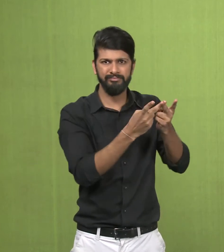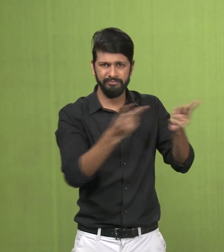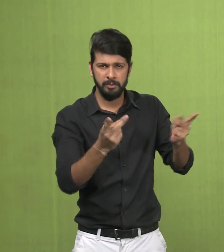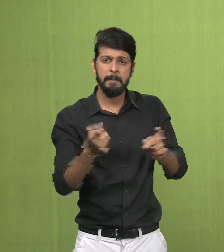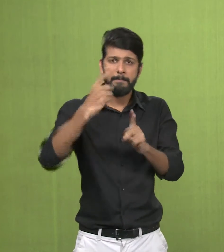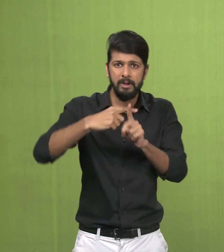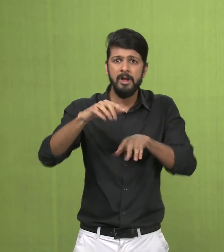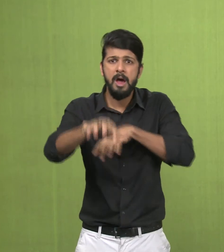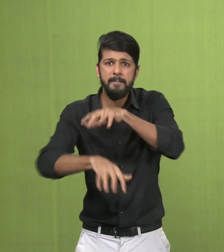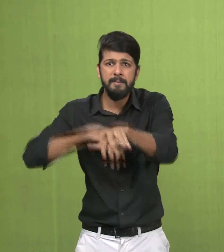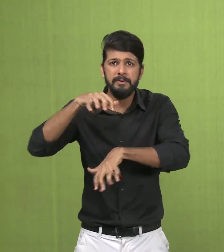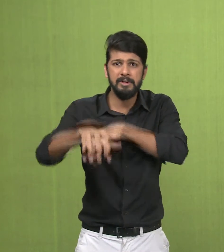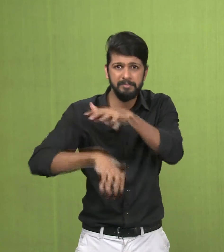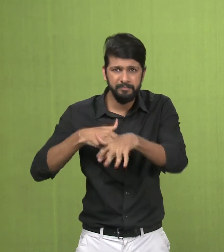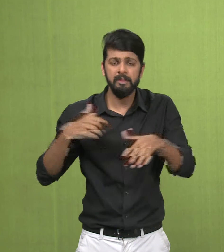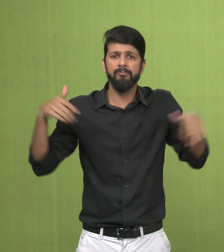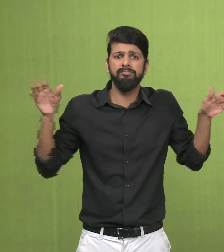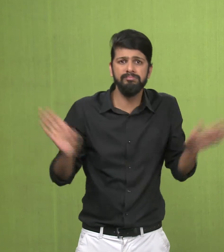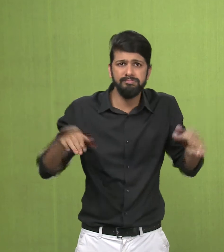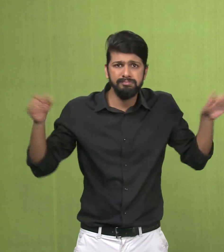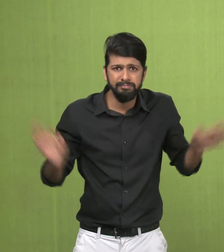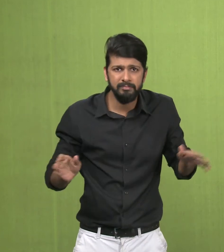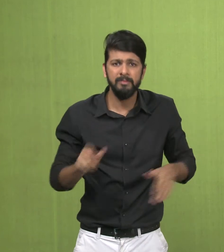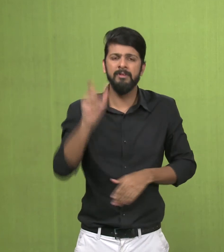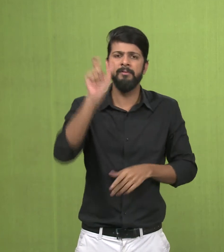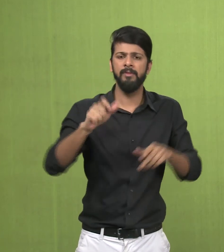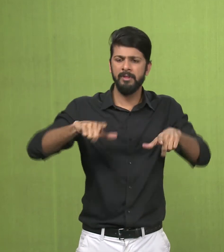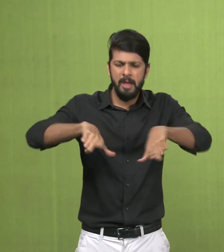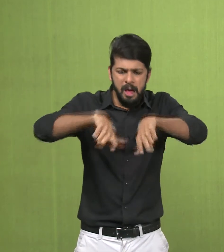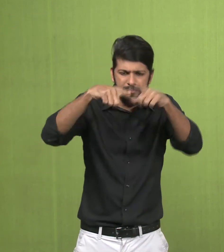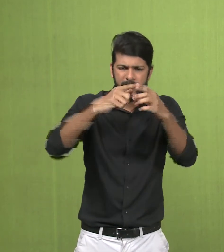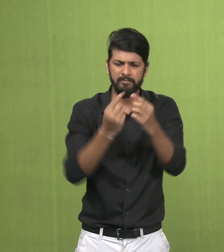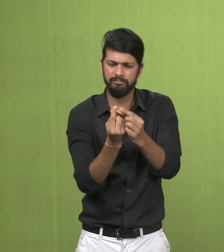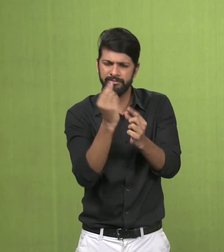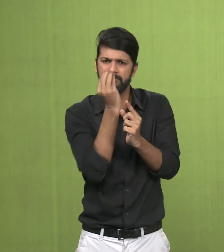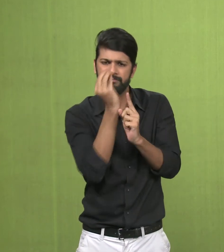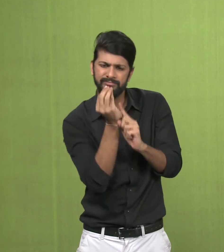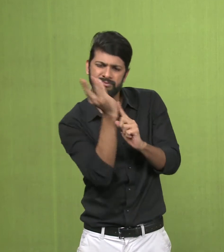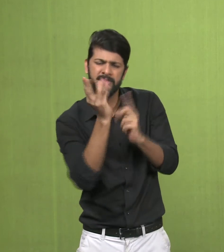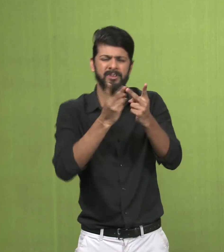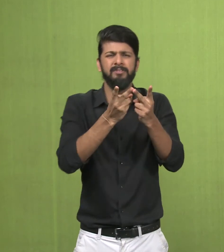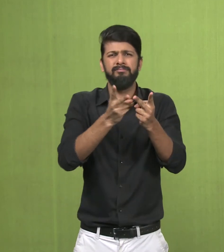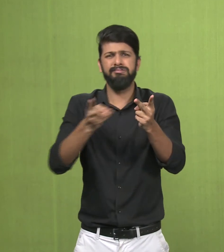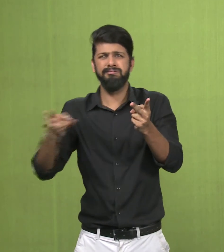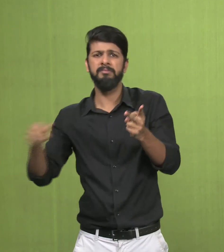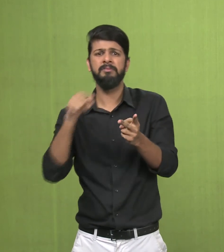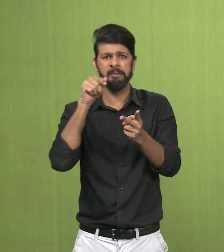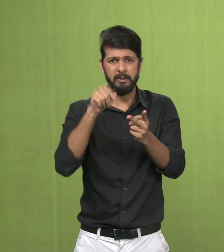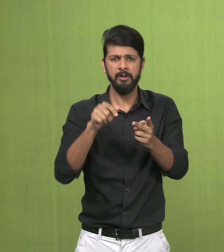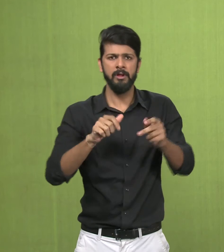were beautiful and expressive. Forms were human, animal, bird and